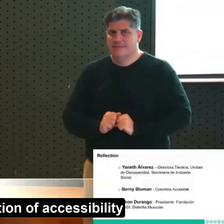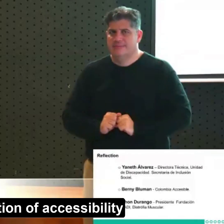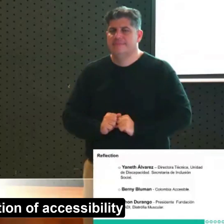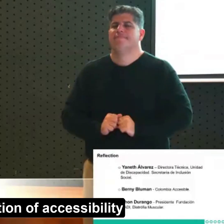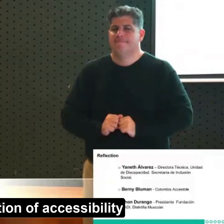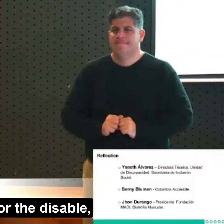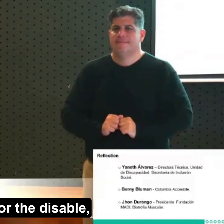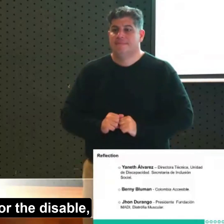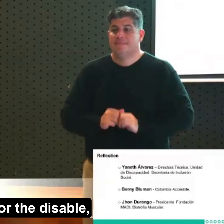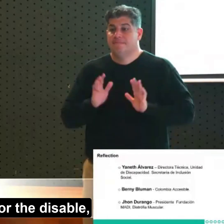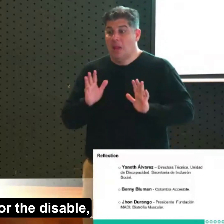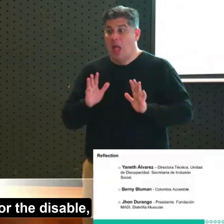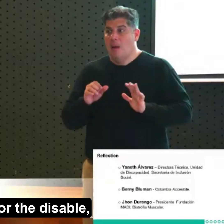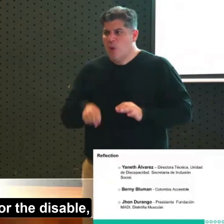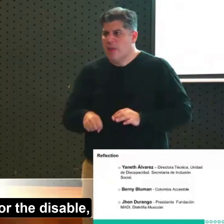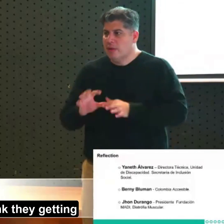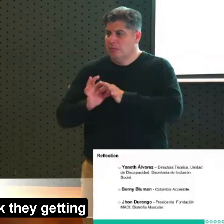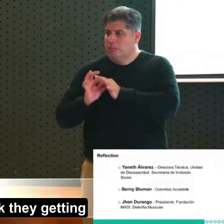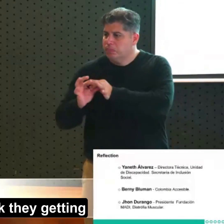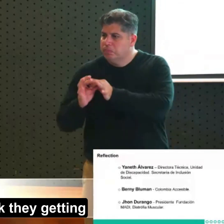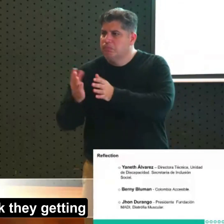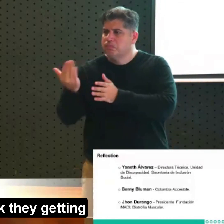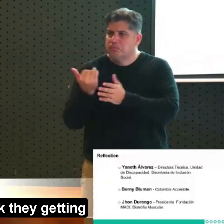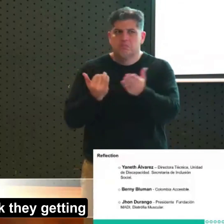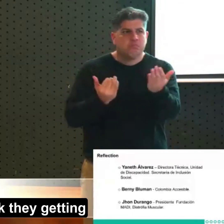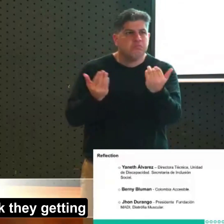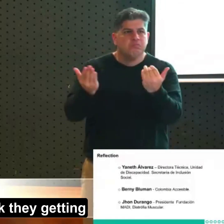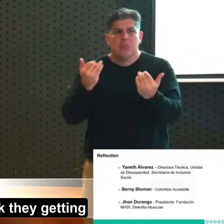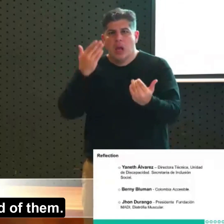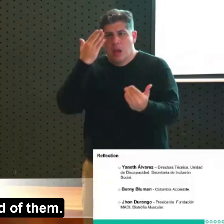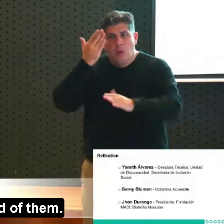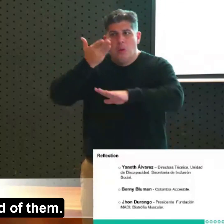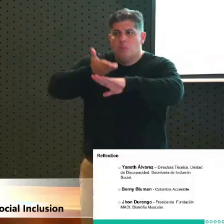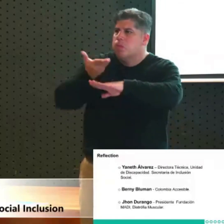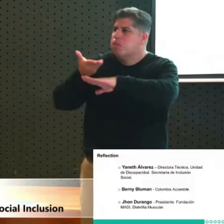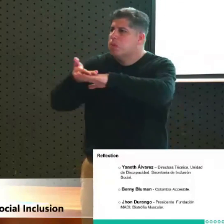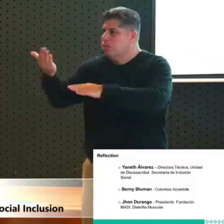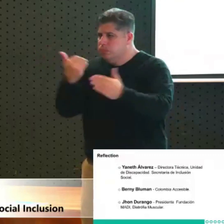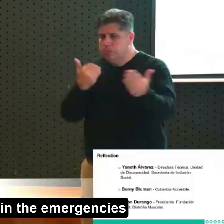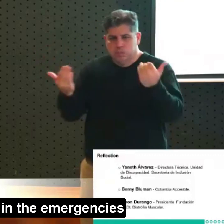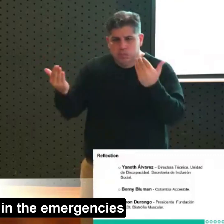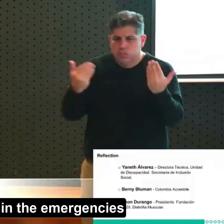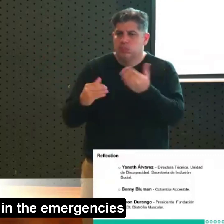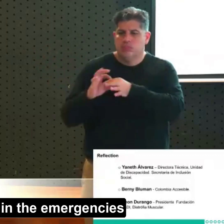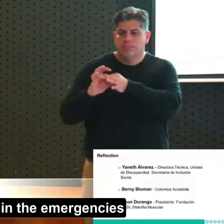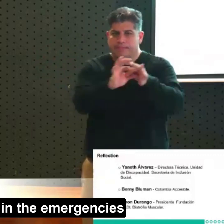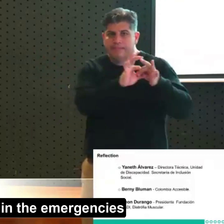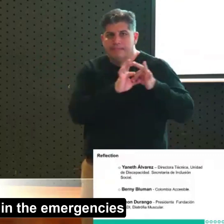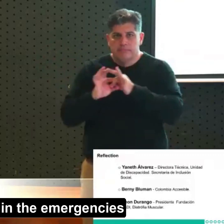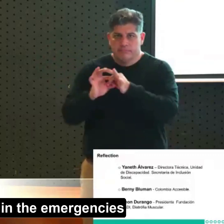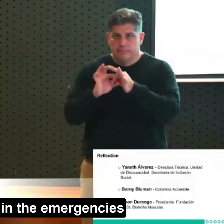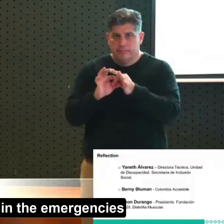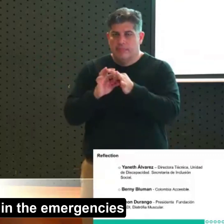disconnection of accessibility only for the disabled, I think getting rid of that. And I think in the